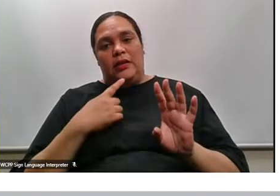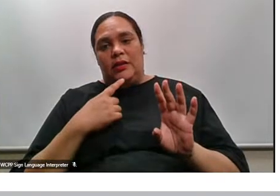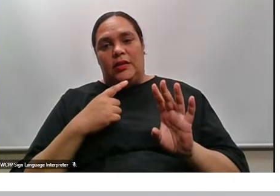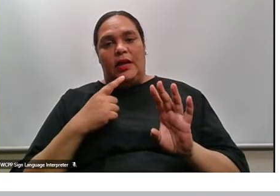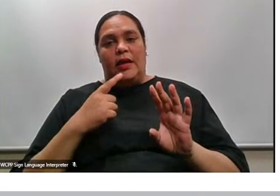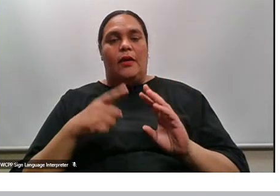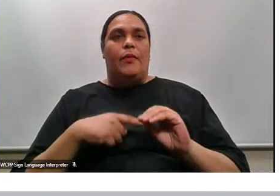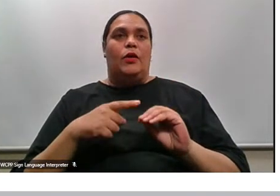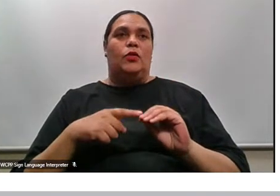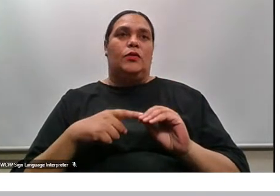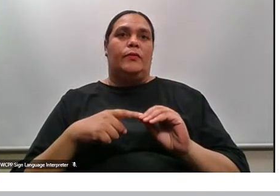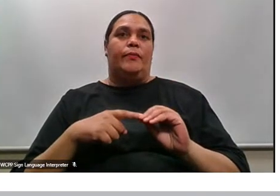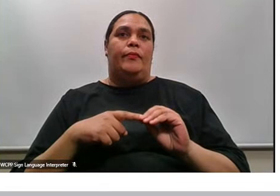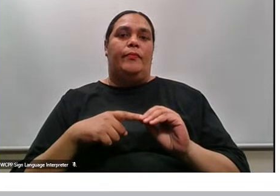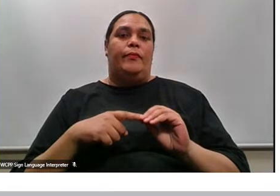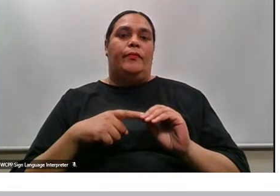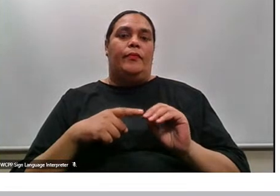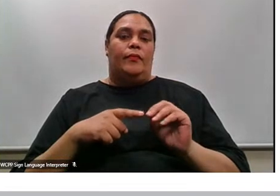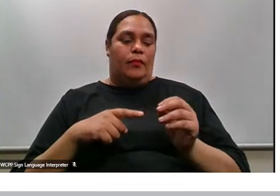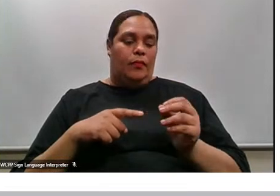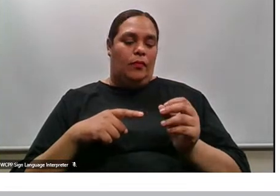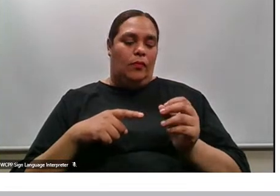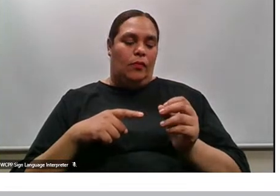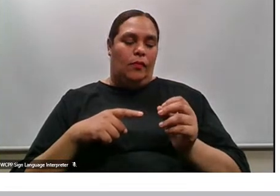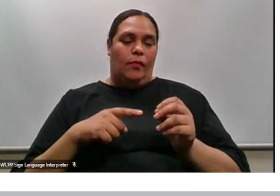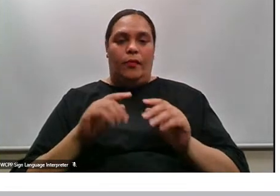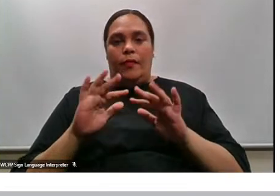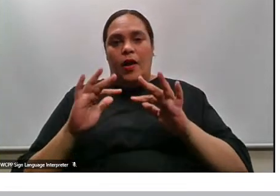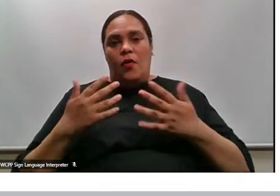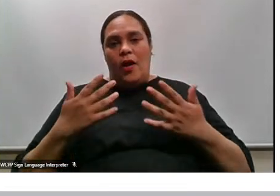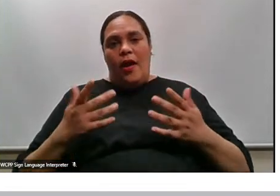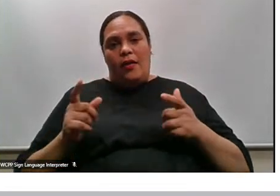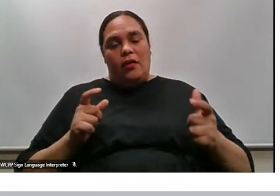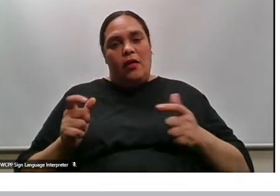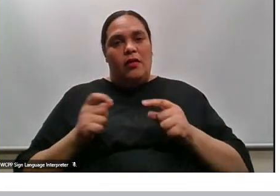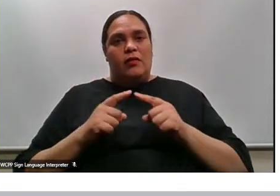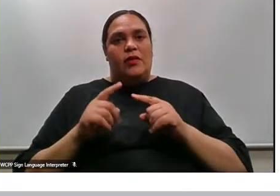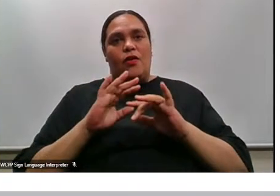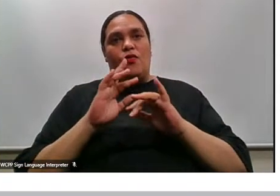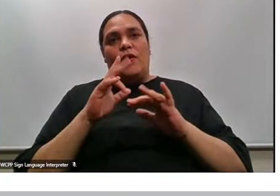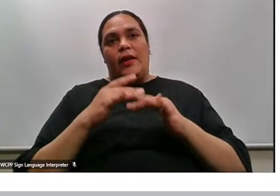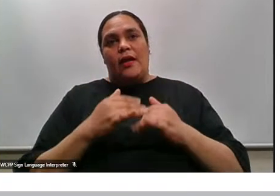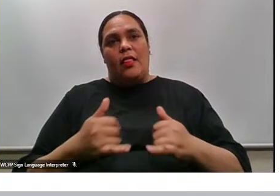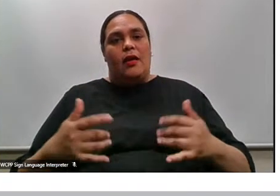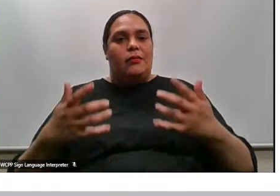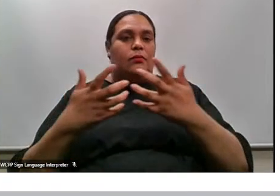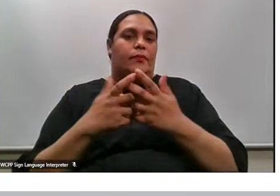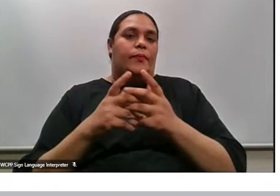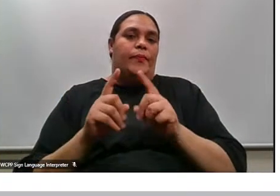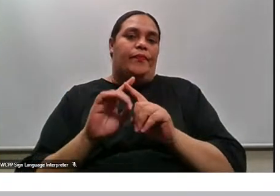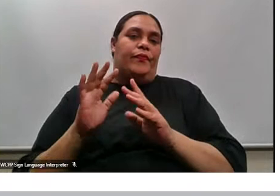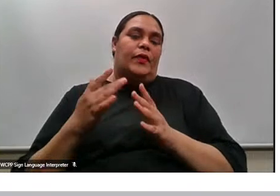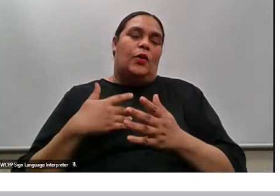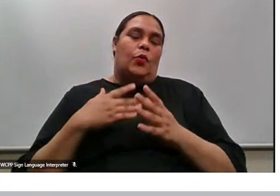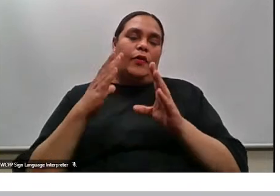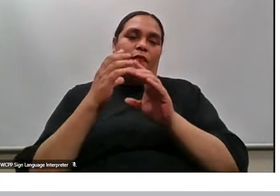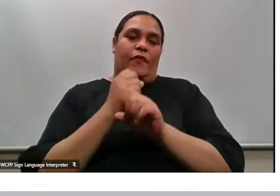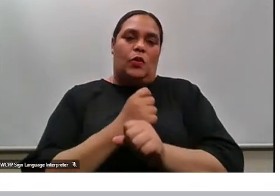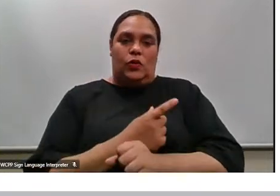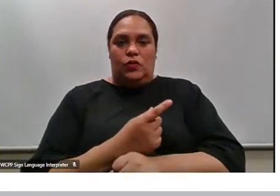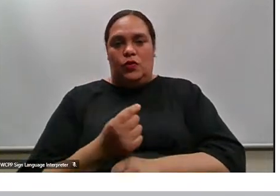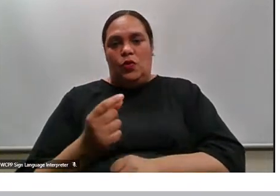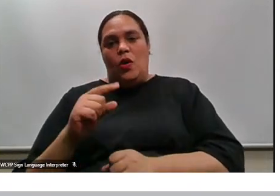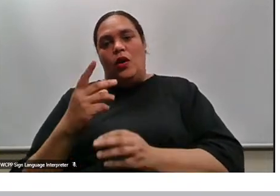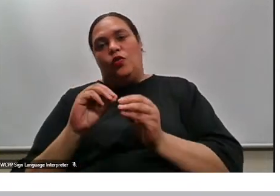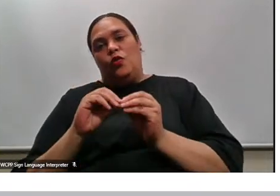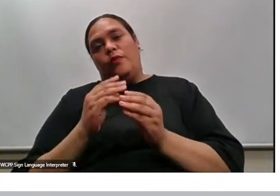terms of how to handle it and the realignment and how it is focused on